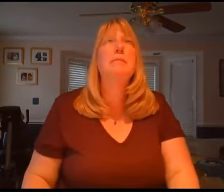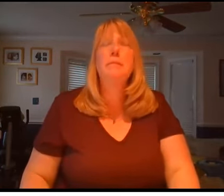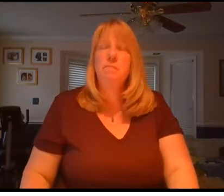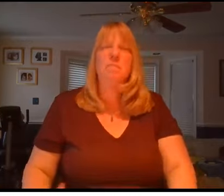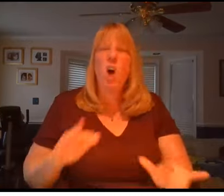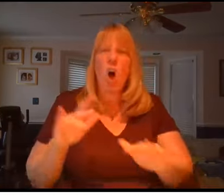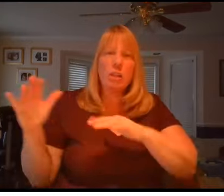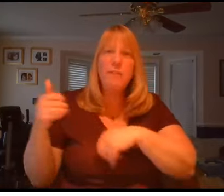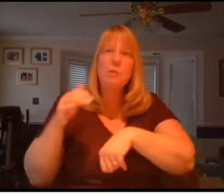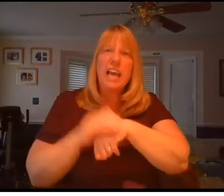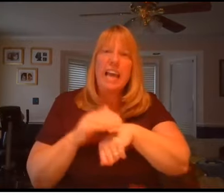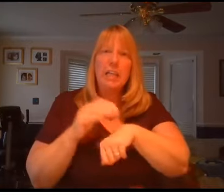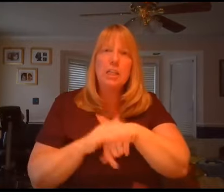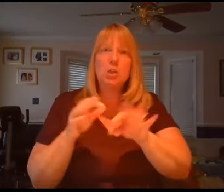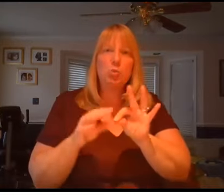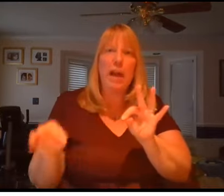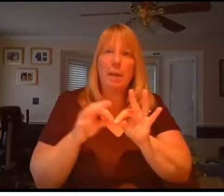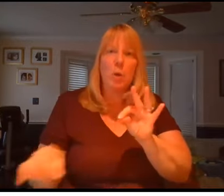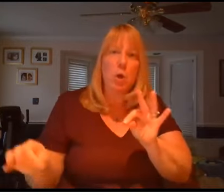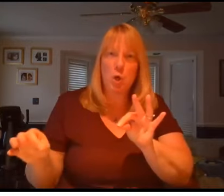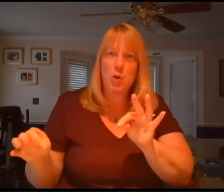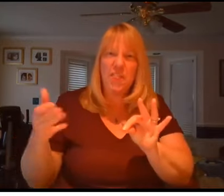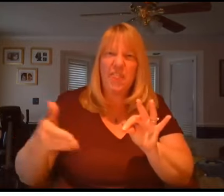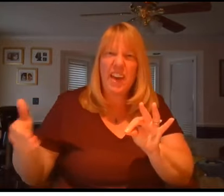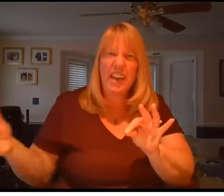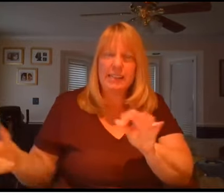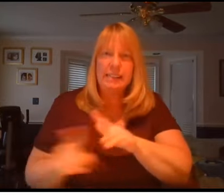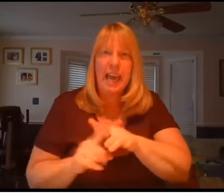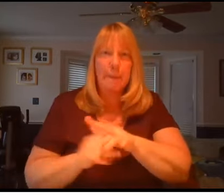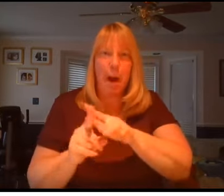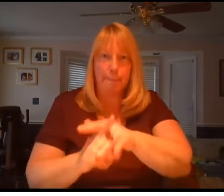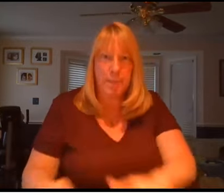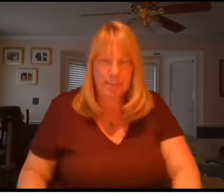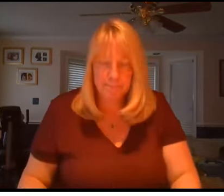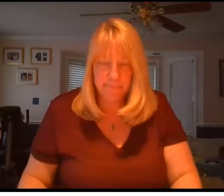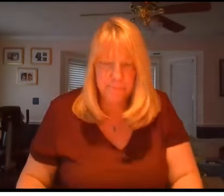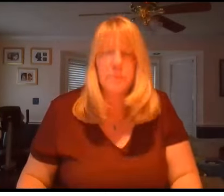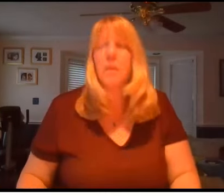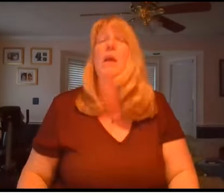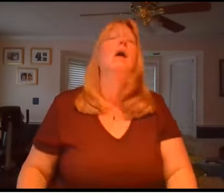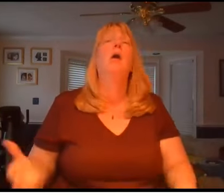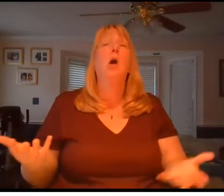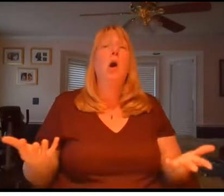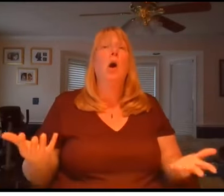S, apostrophe S, all of those English grammar things started showing up in S.